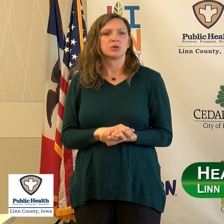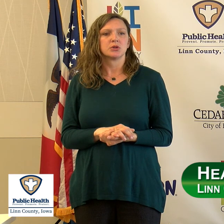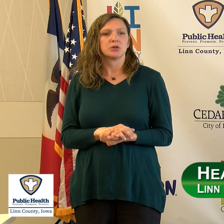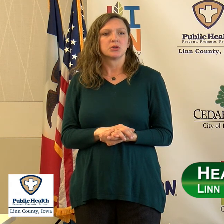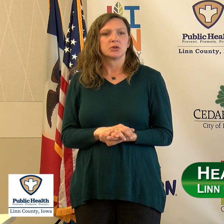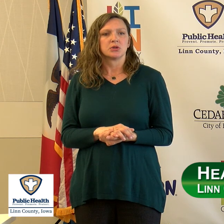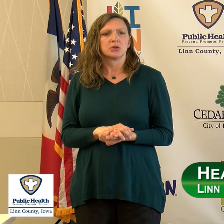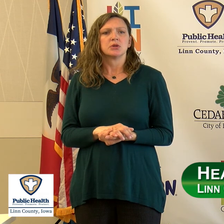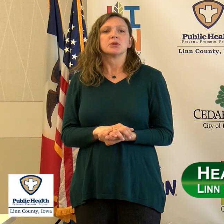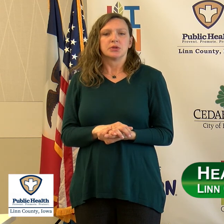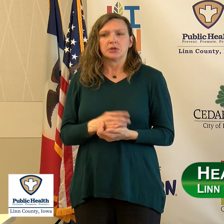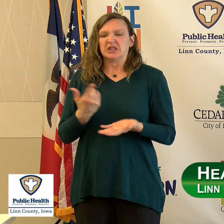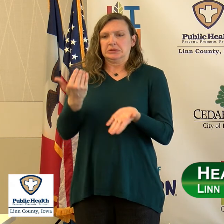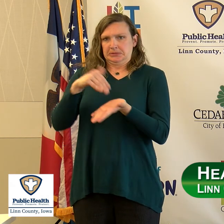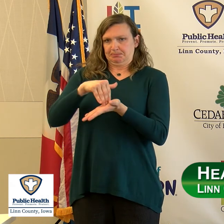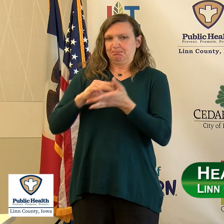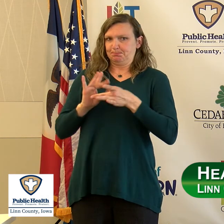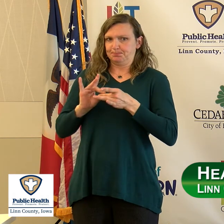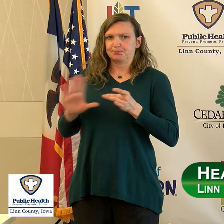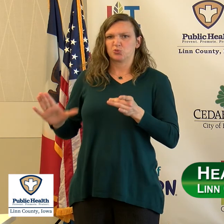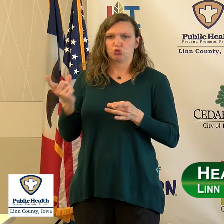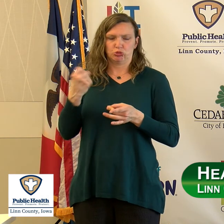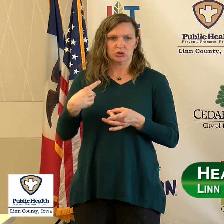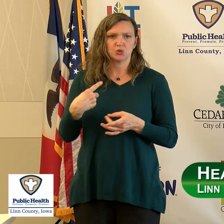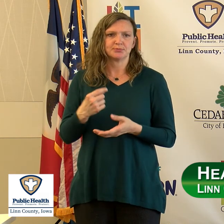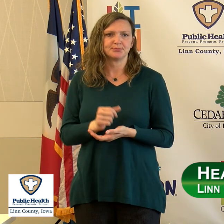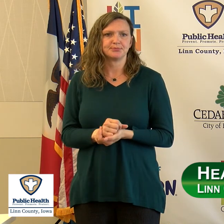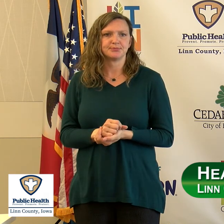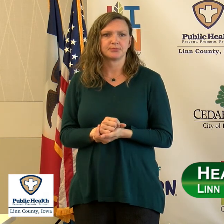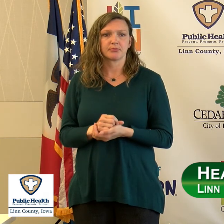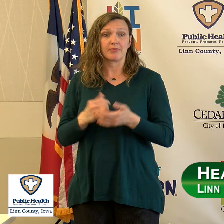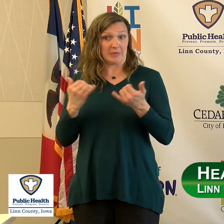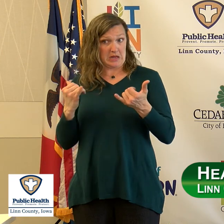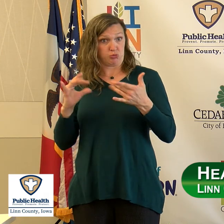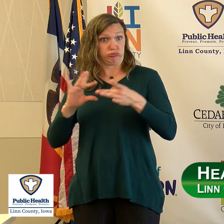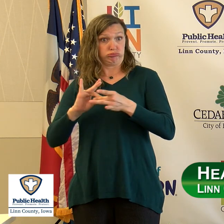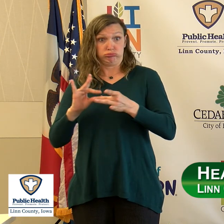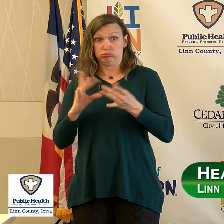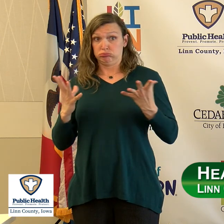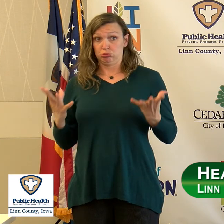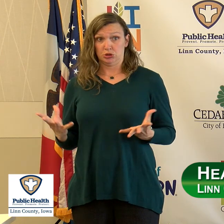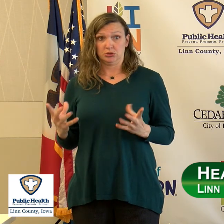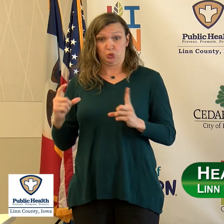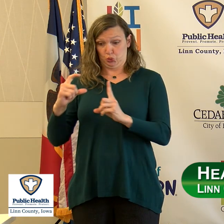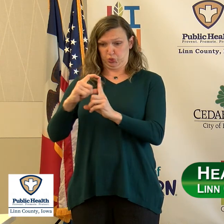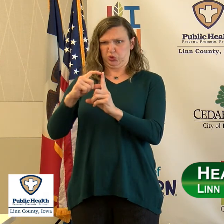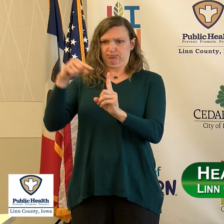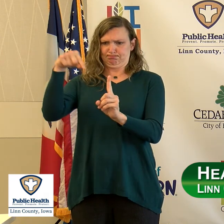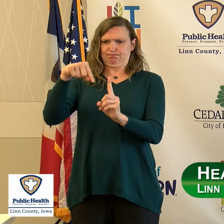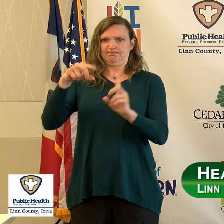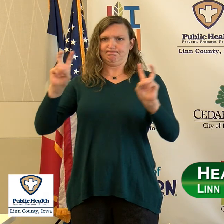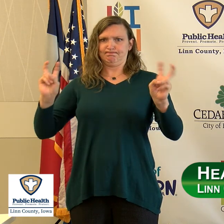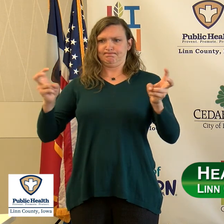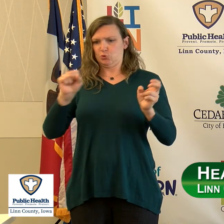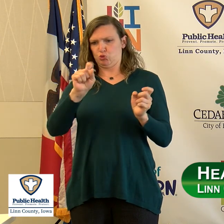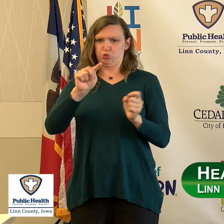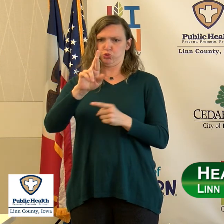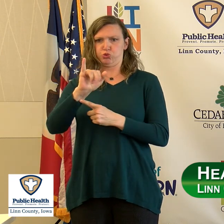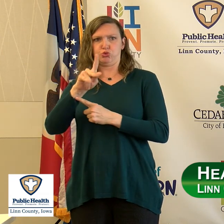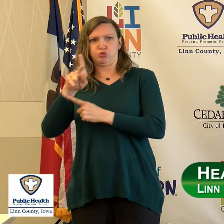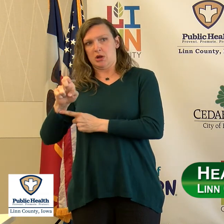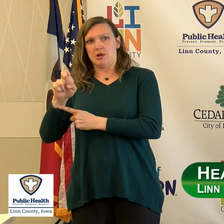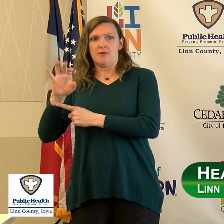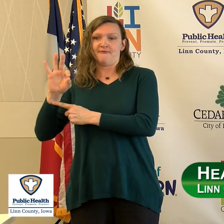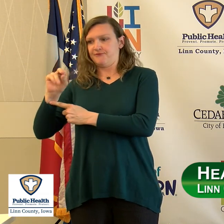about when the governor had her press conference today, she spoke about the term she used were strike teams to come out to help with outbreaks at long-term